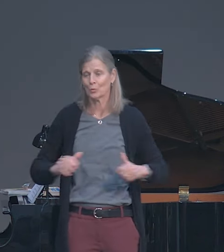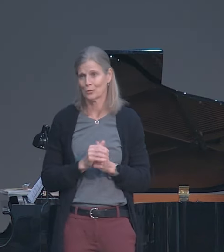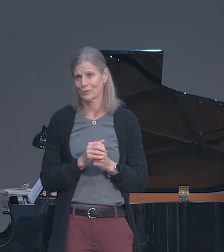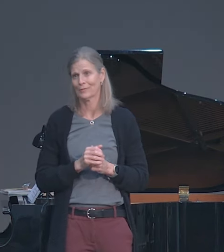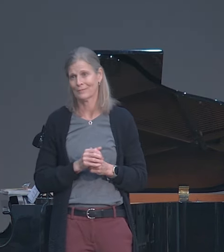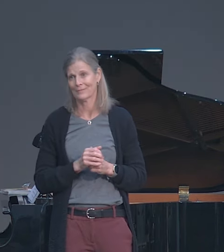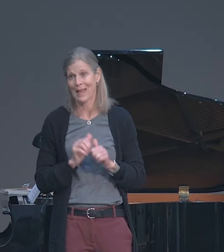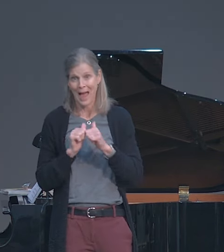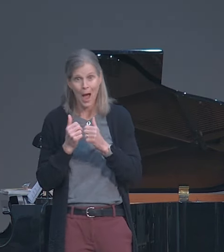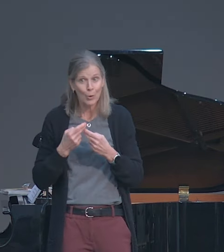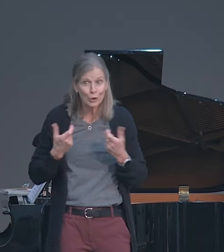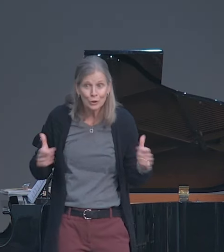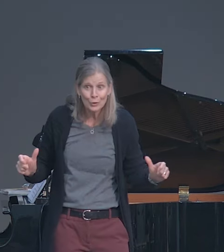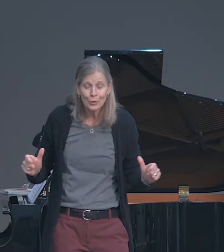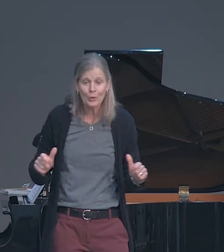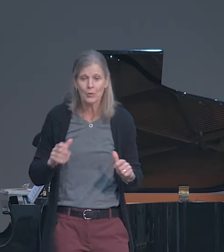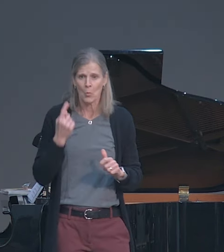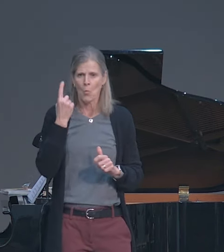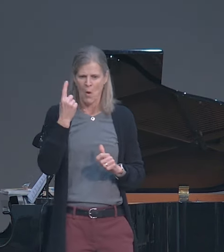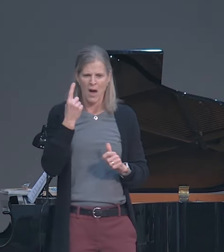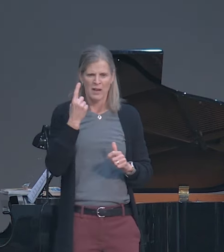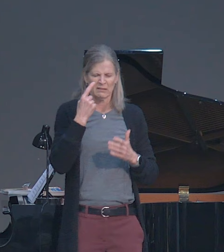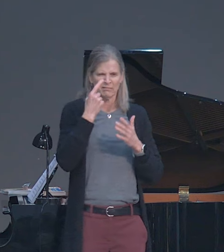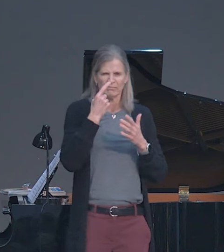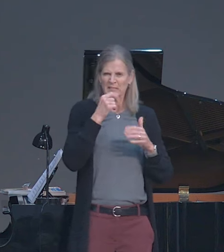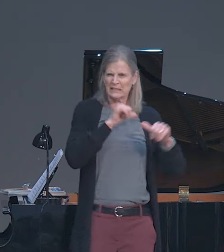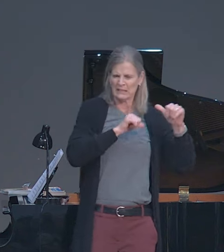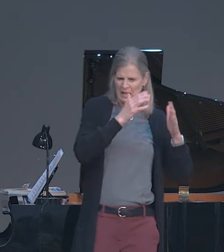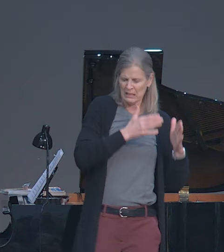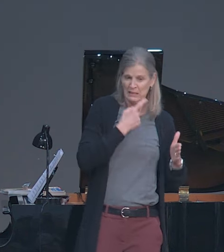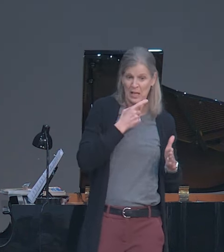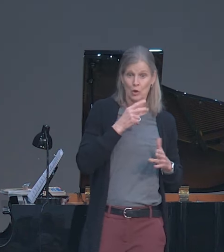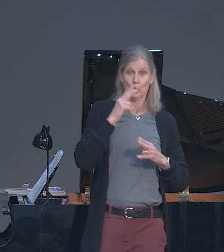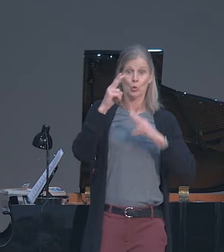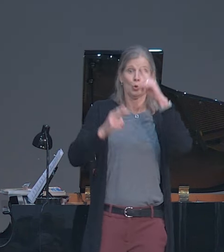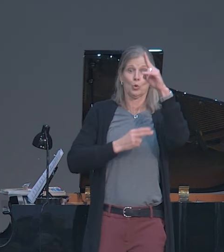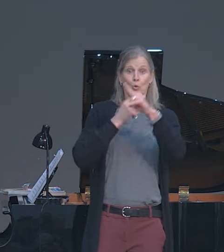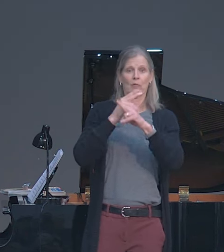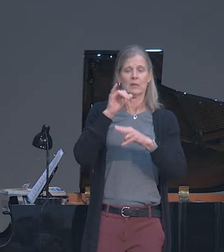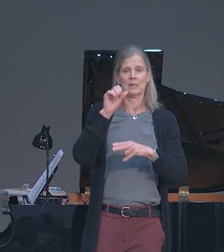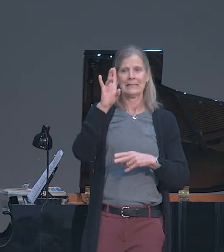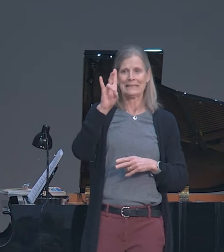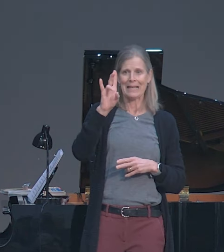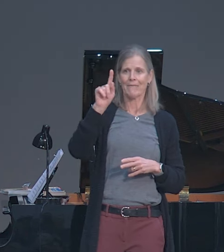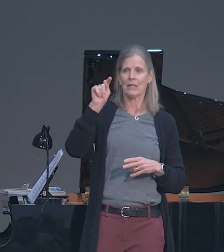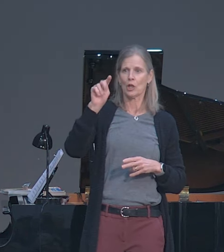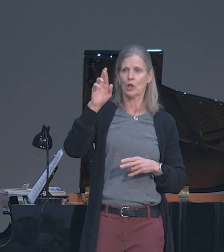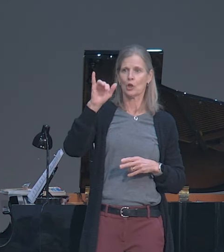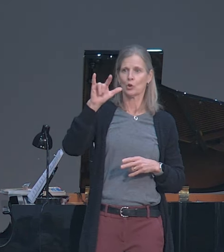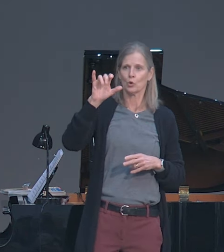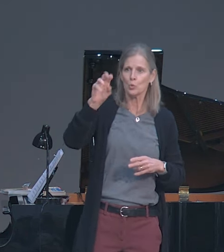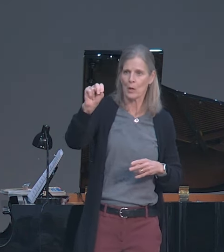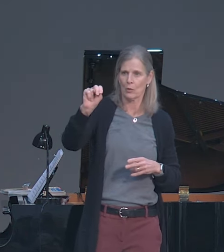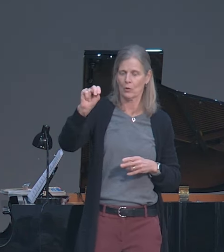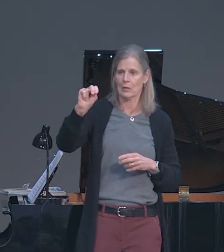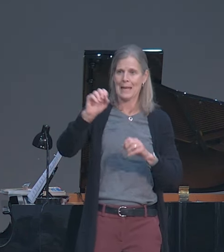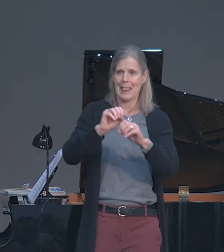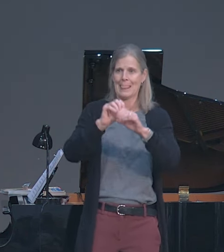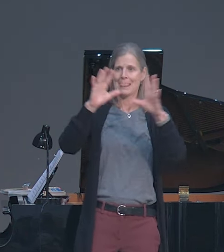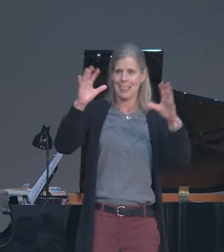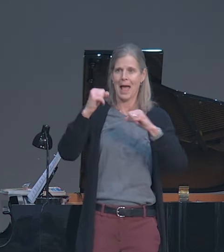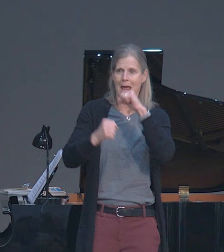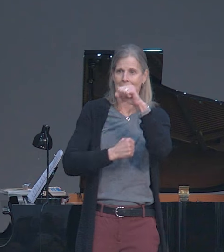huge? Well, the most recent estimate is that the universe is at least 7 trillion light years in